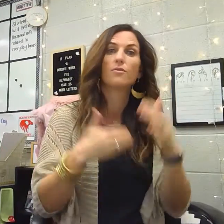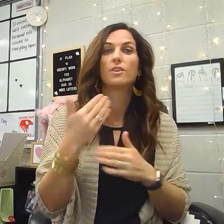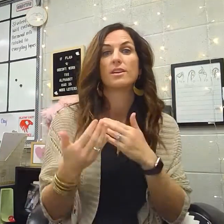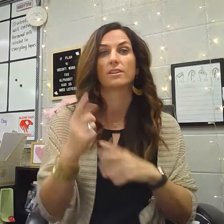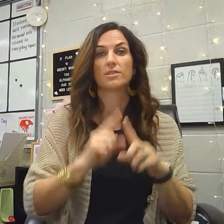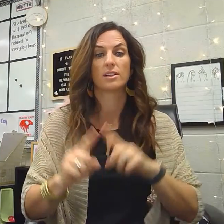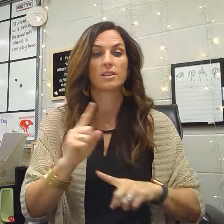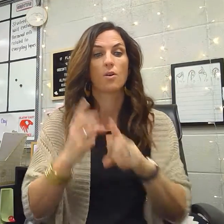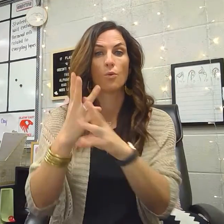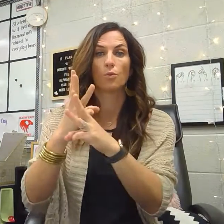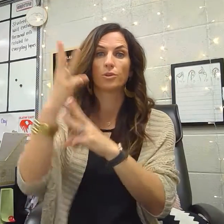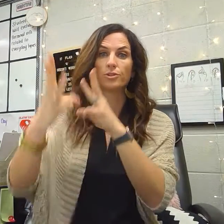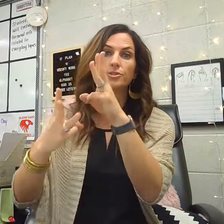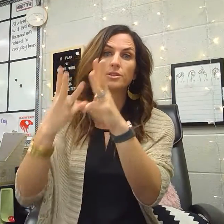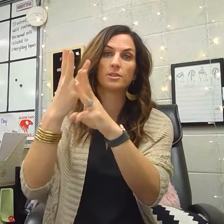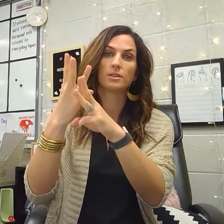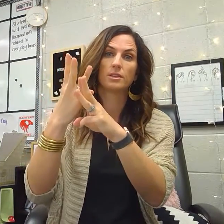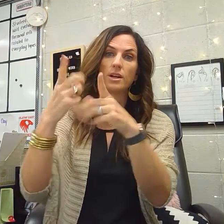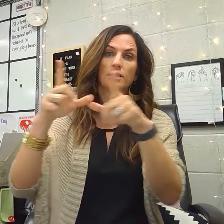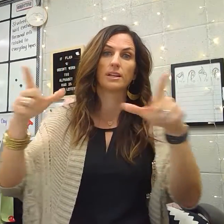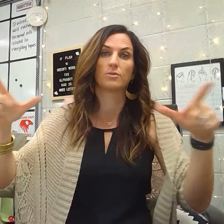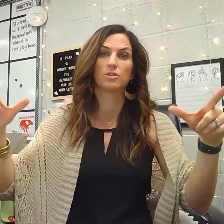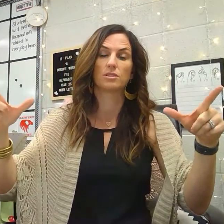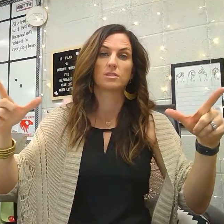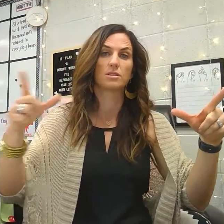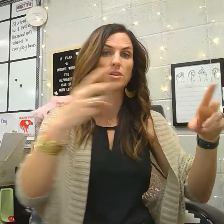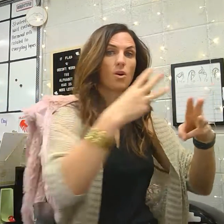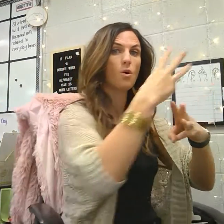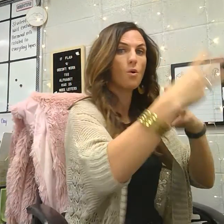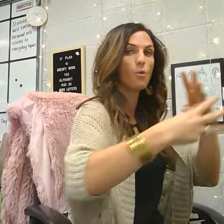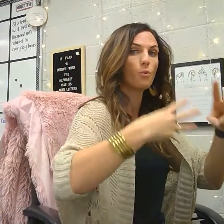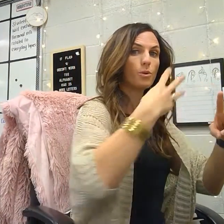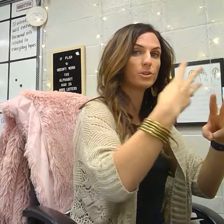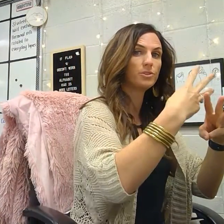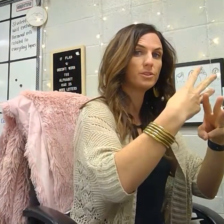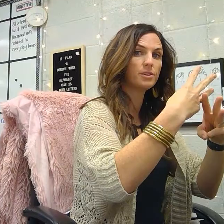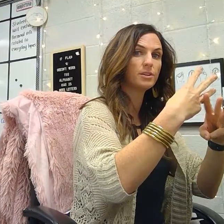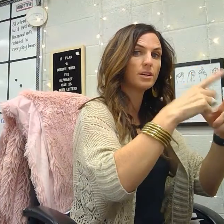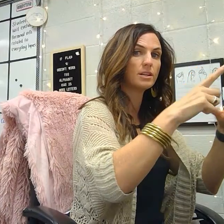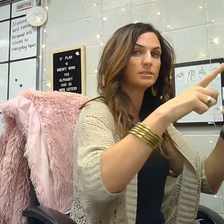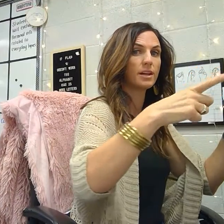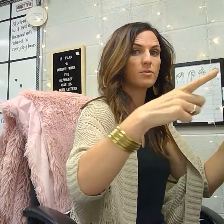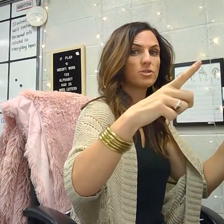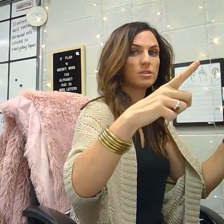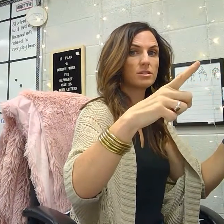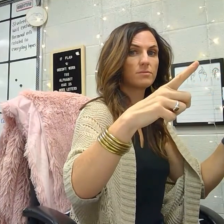The next sign, world languages. World languages.